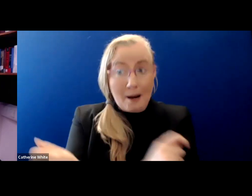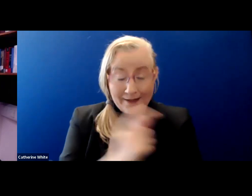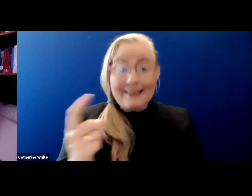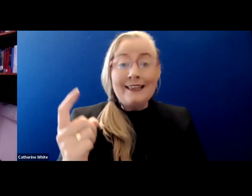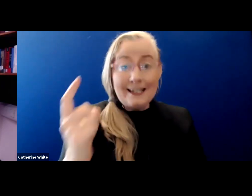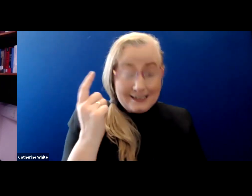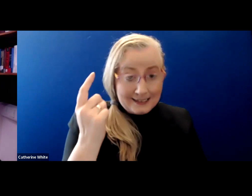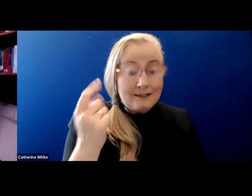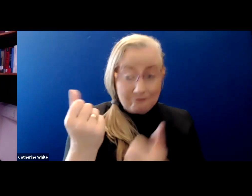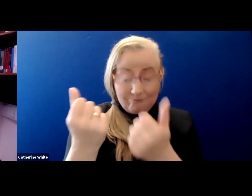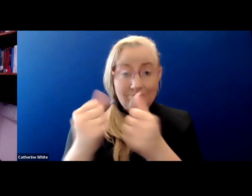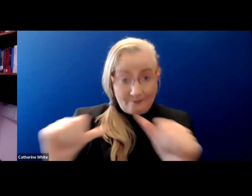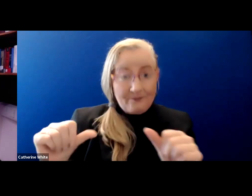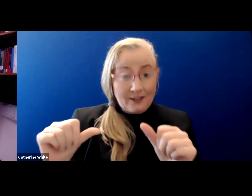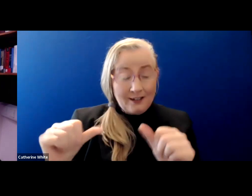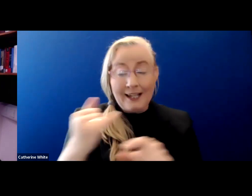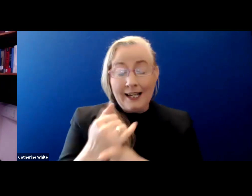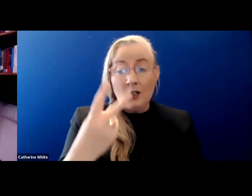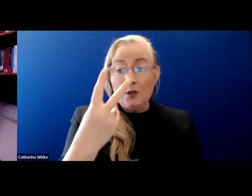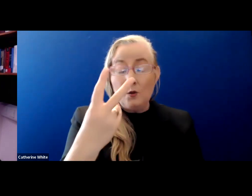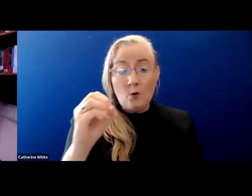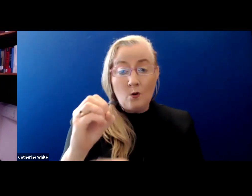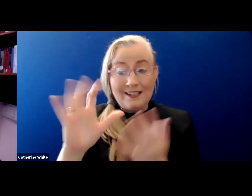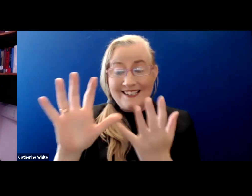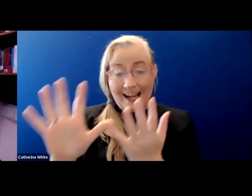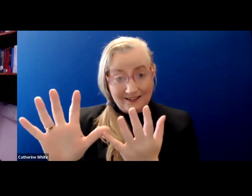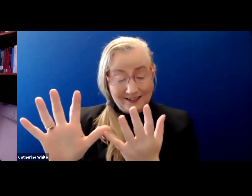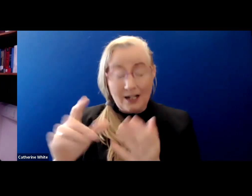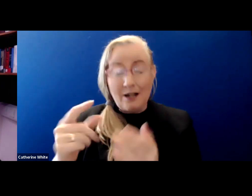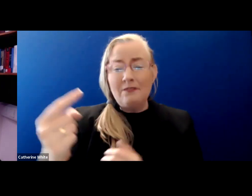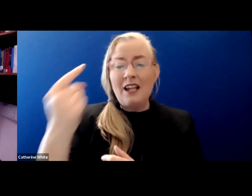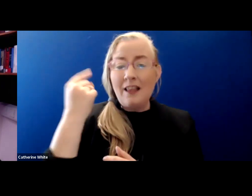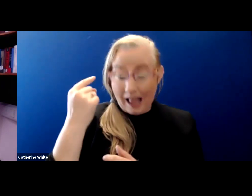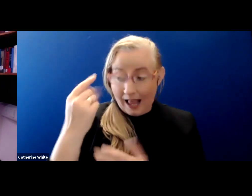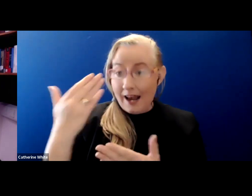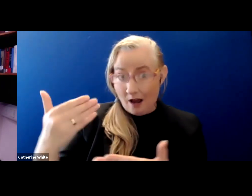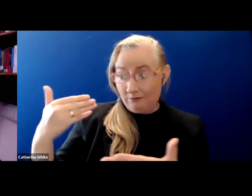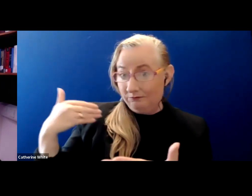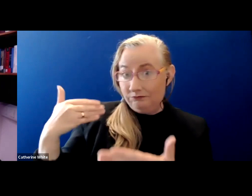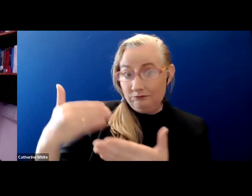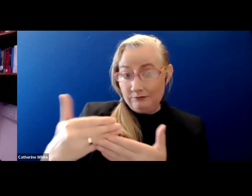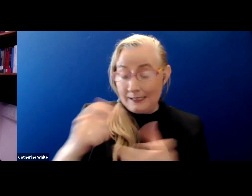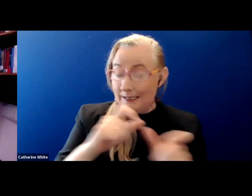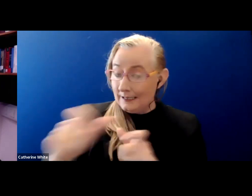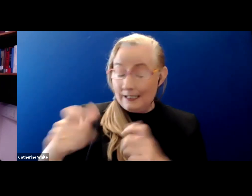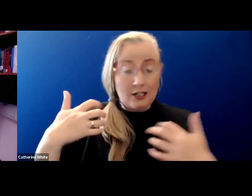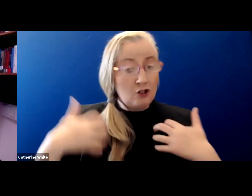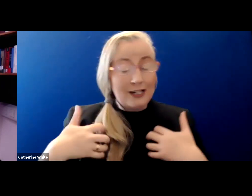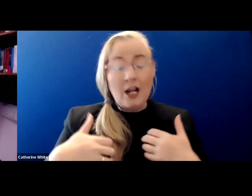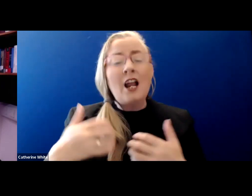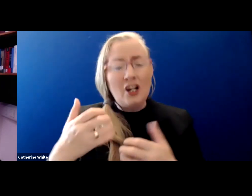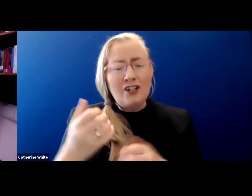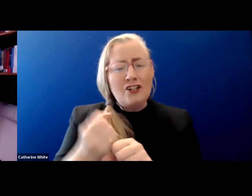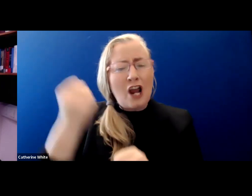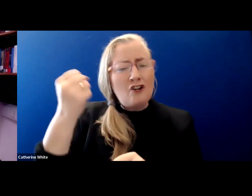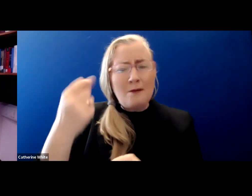to do in Kampala in 2010. The question was and remains an intriguing one, which the scholarship at the